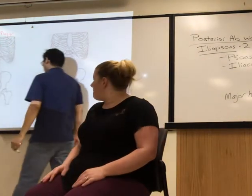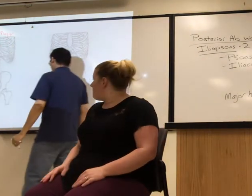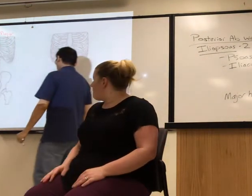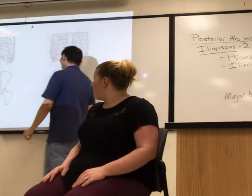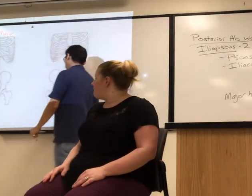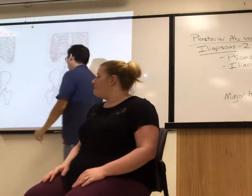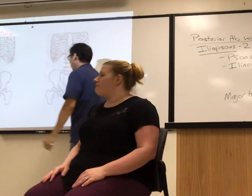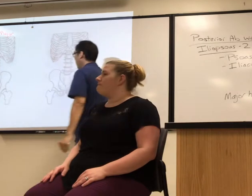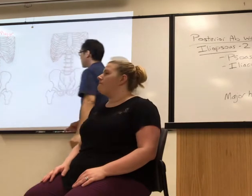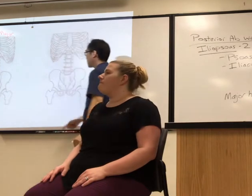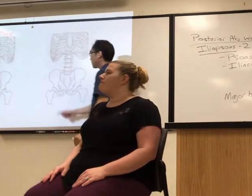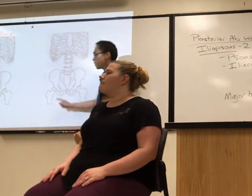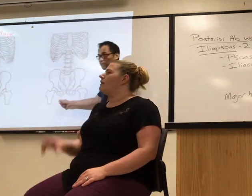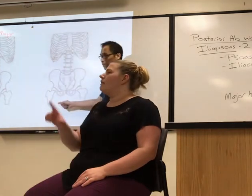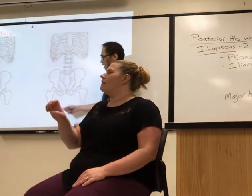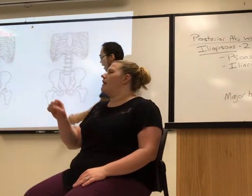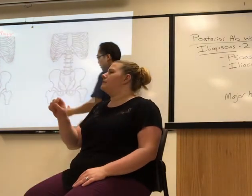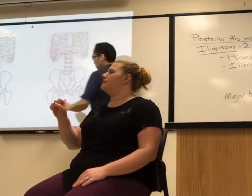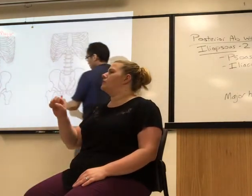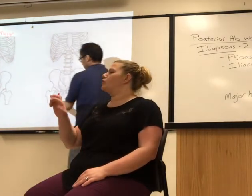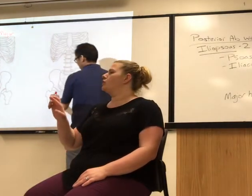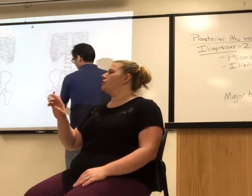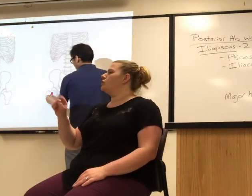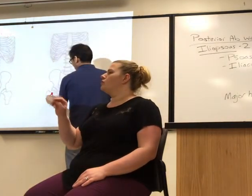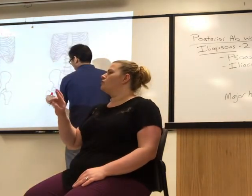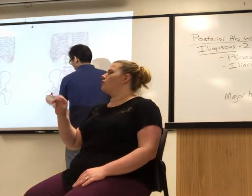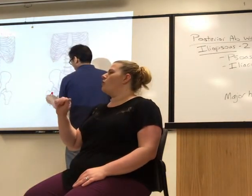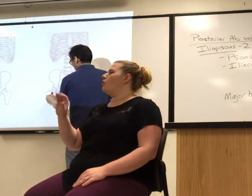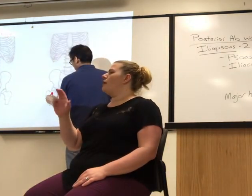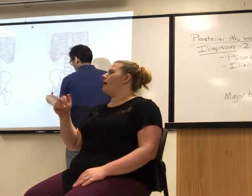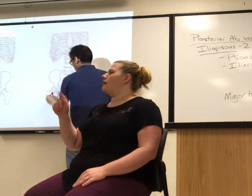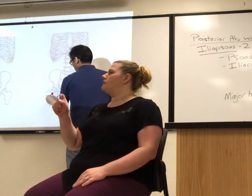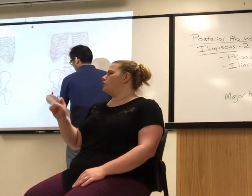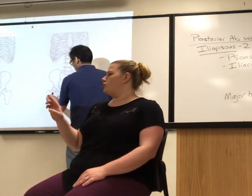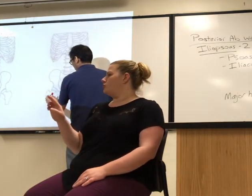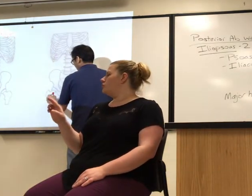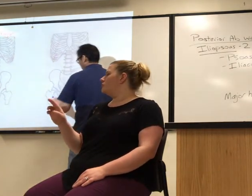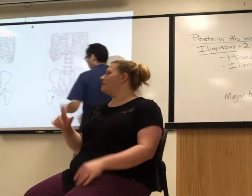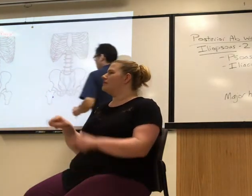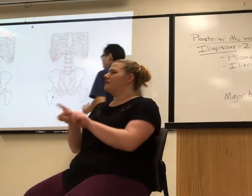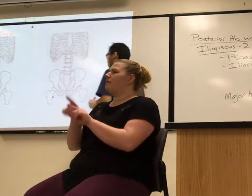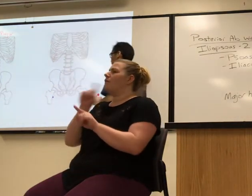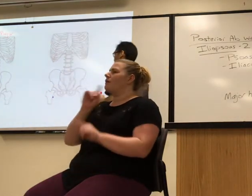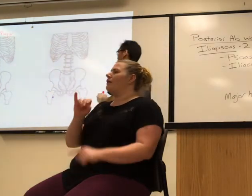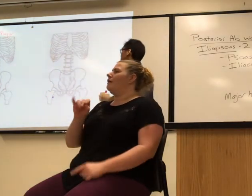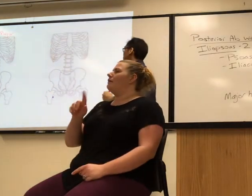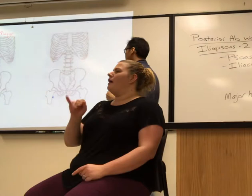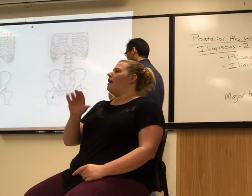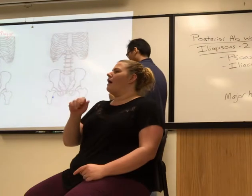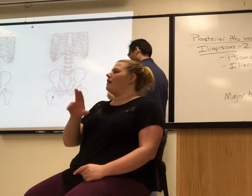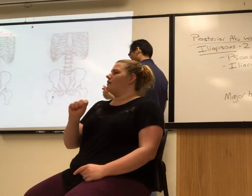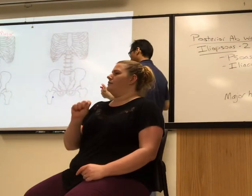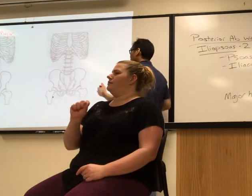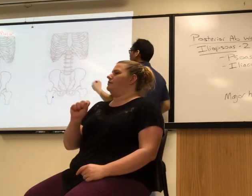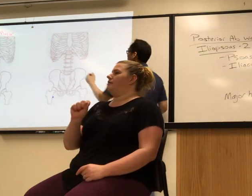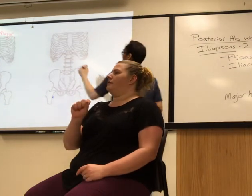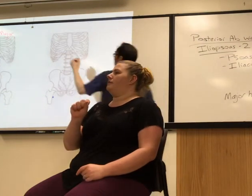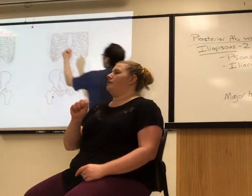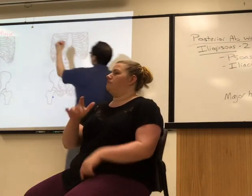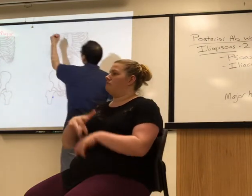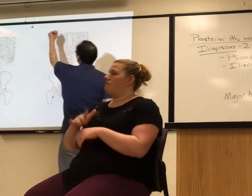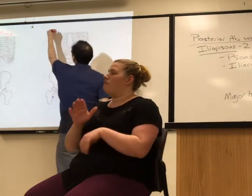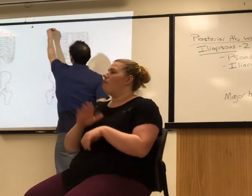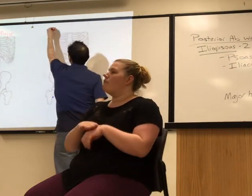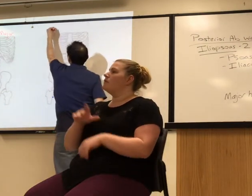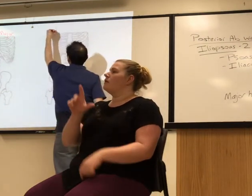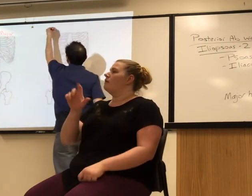lesser trochanter. And the same thing for iliacus right here. Inserts on the lesser trochanter.